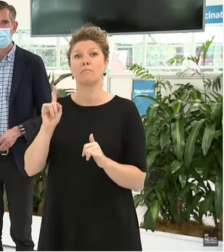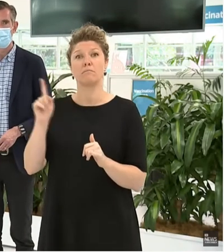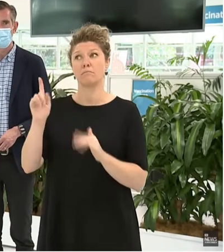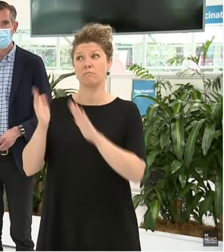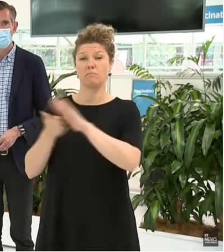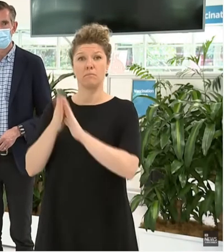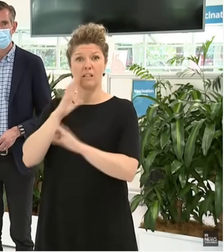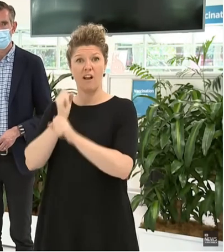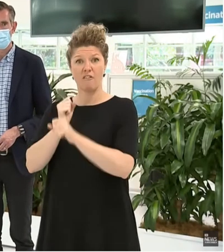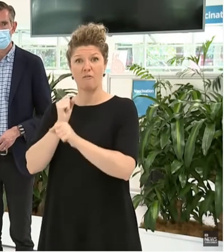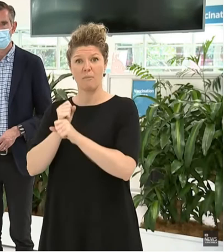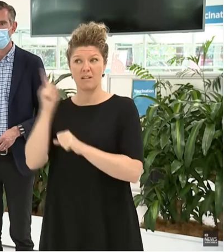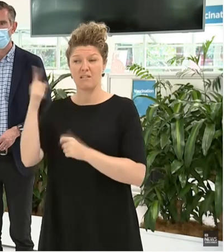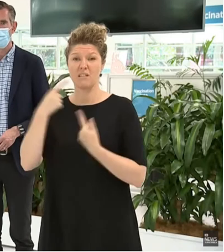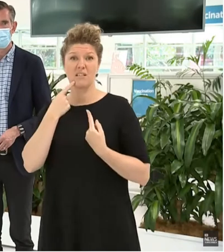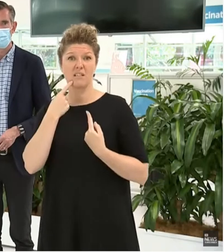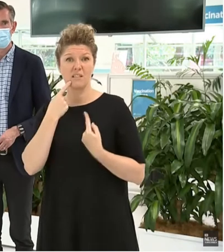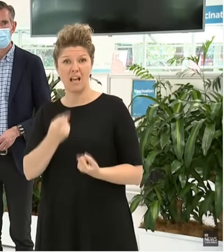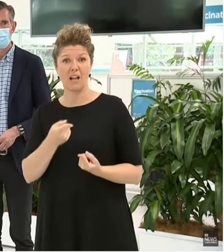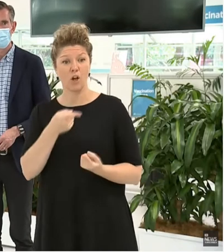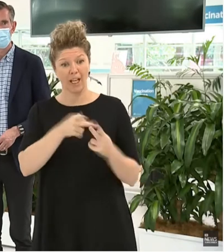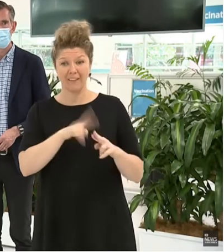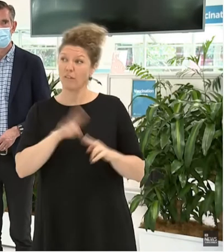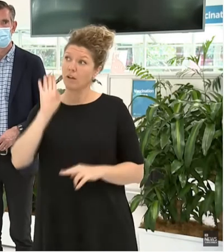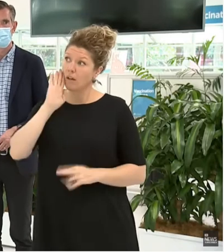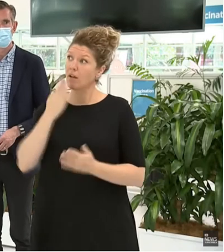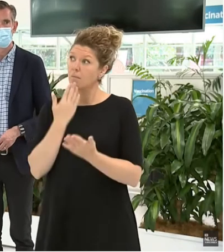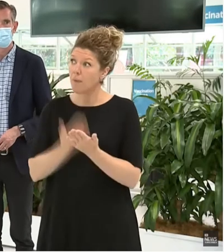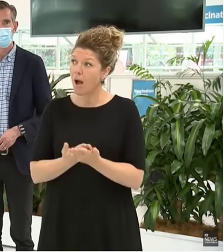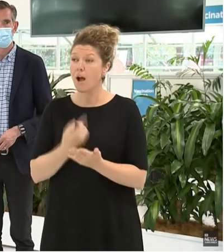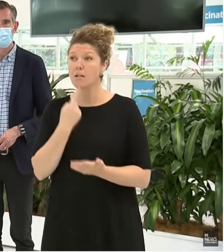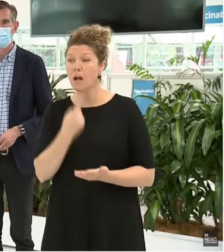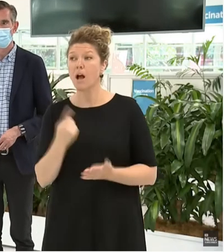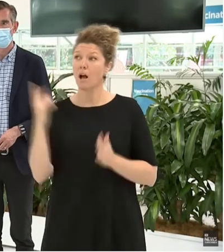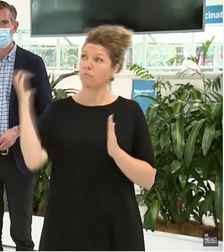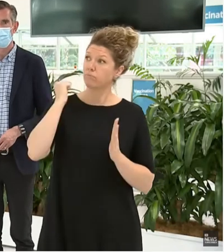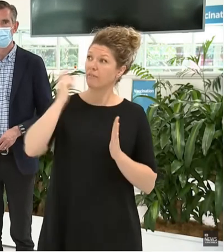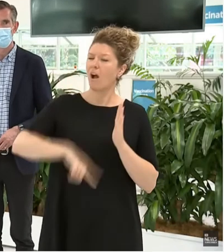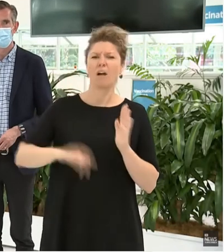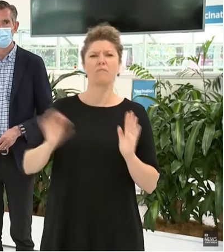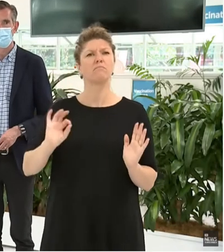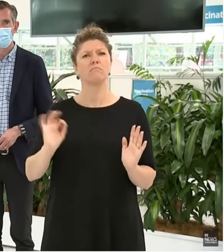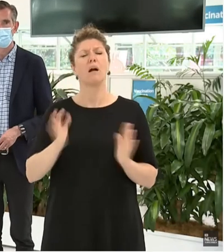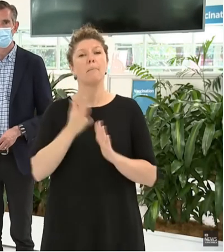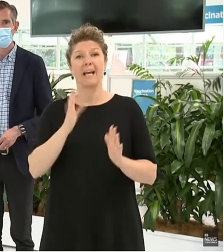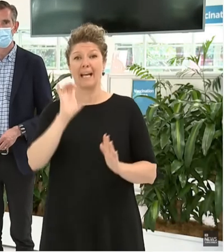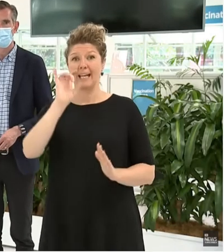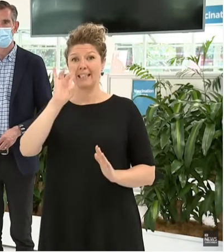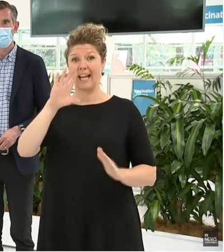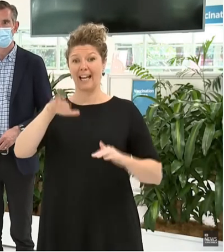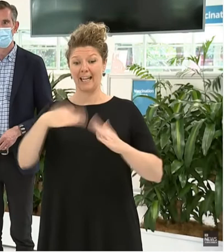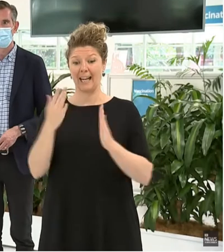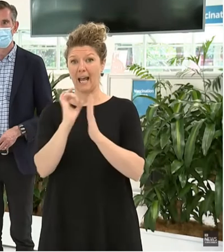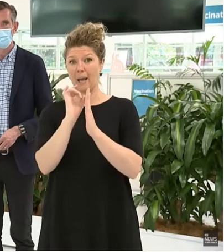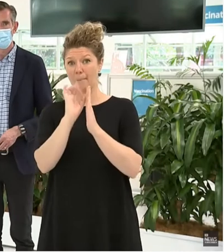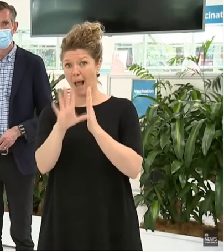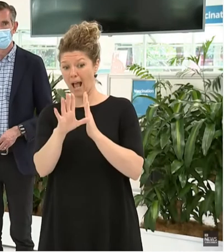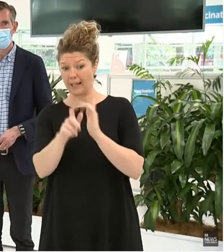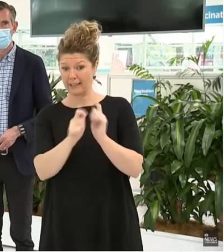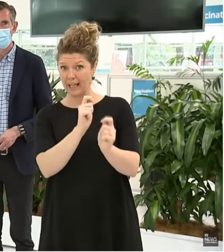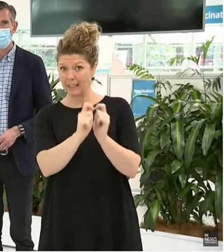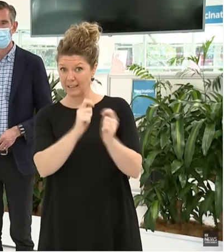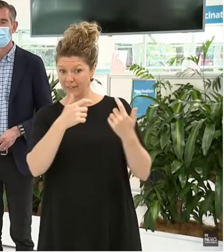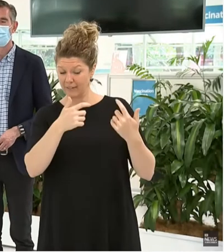health, if you follow public health advice, you can't be fined. And the advice is 10 days after you have been